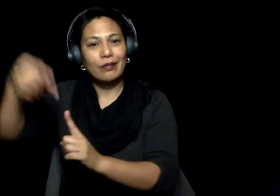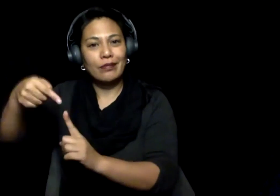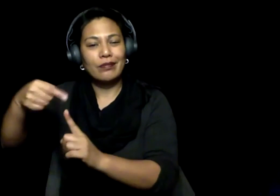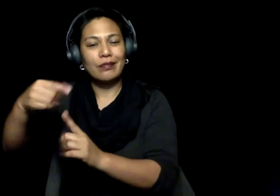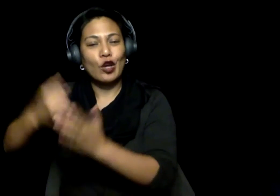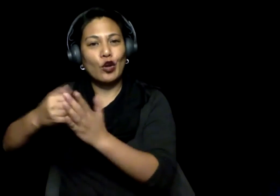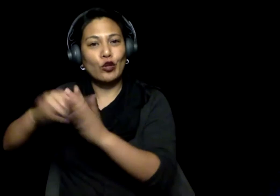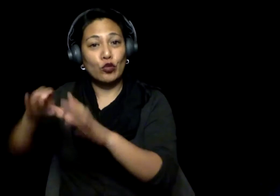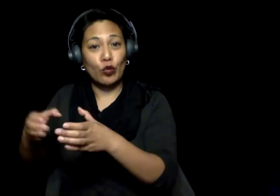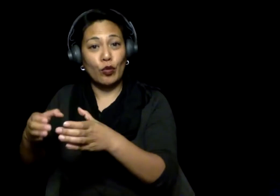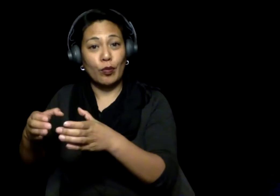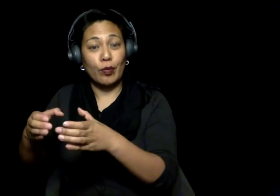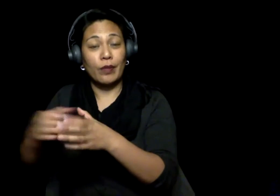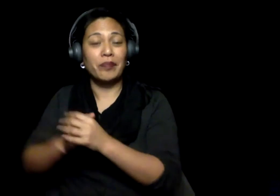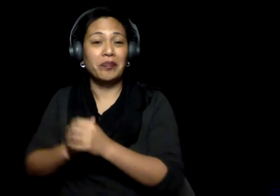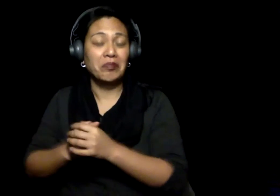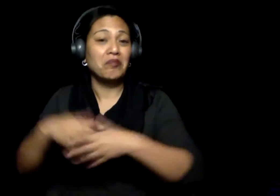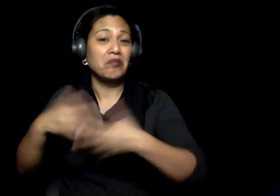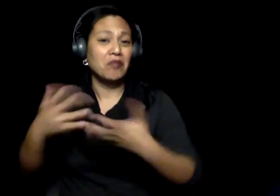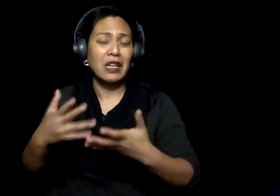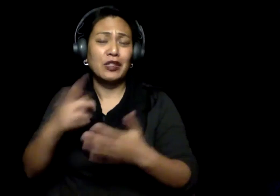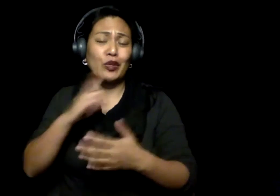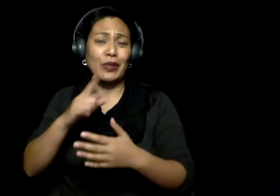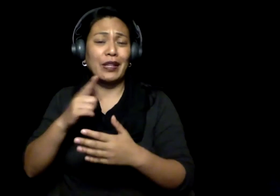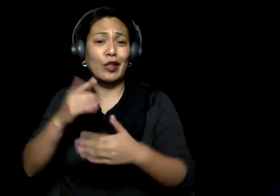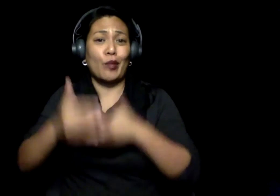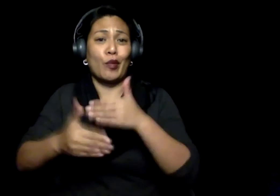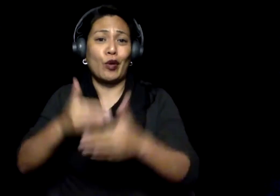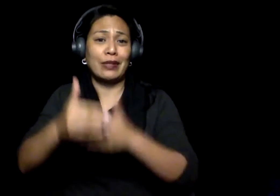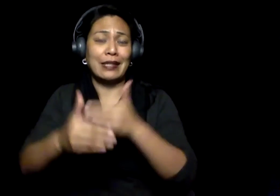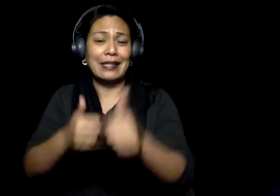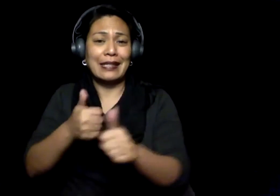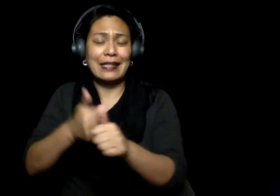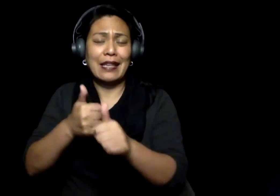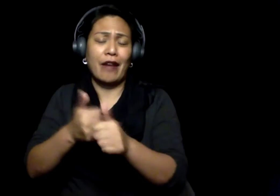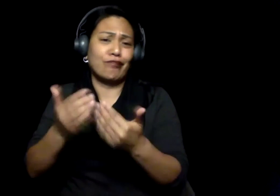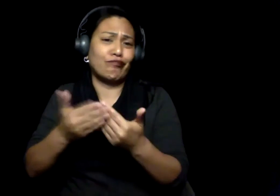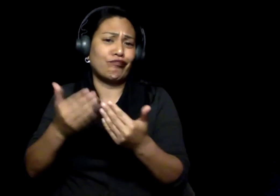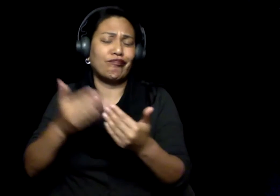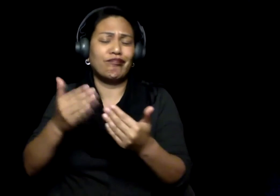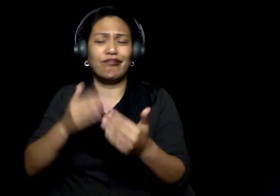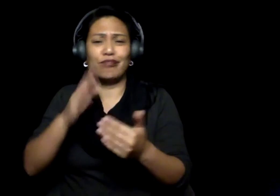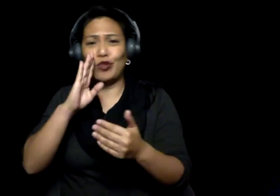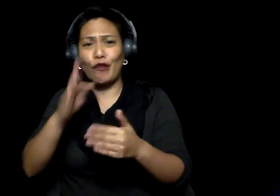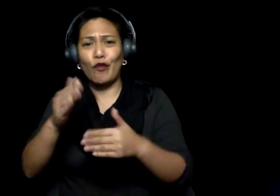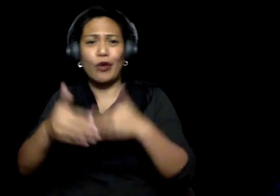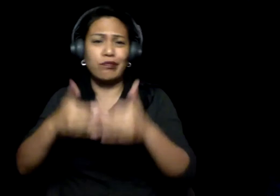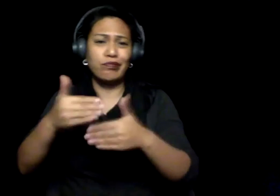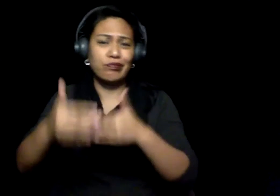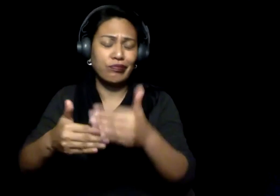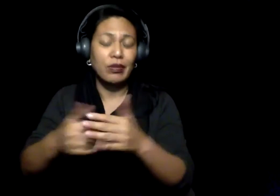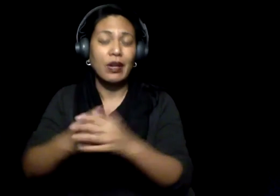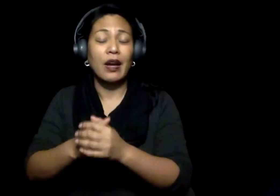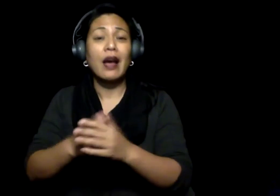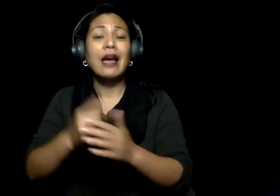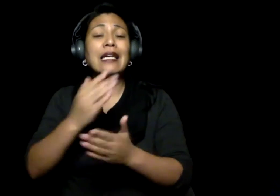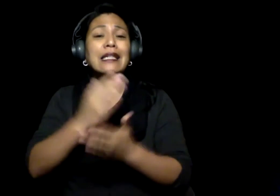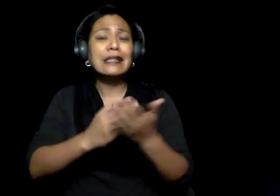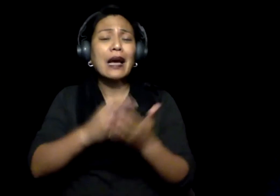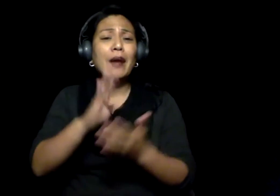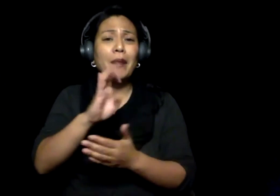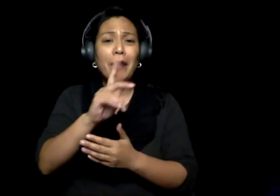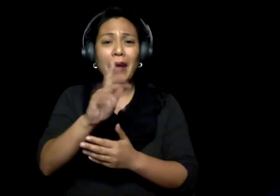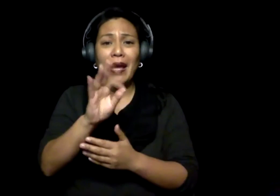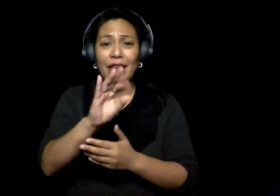it's pretty, straightforward to do this, and it's certainly possible. There may be some bank fees associated with